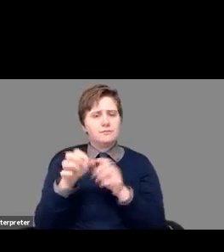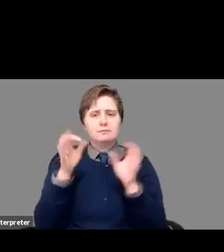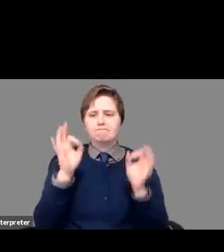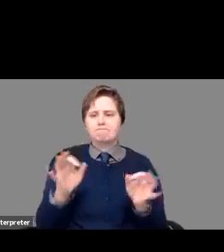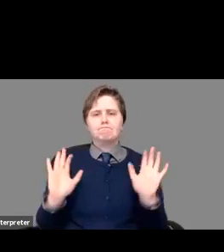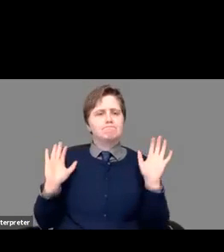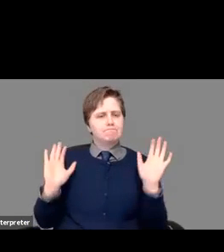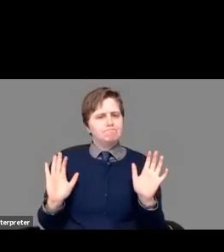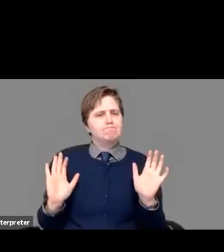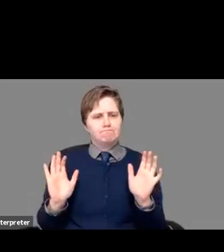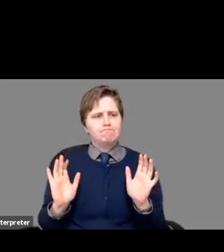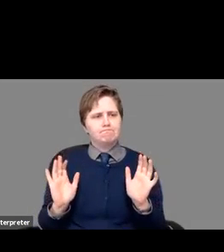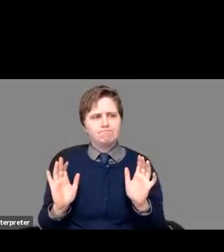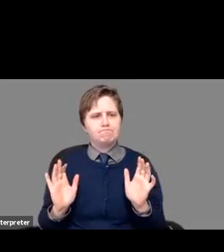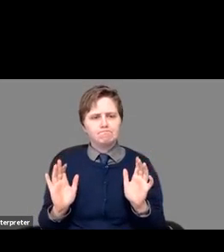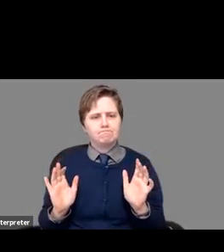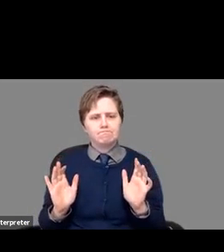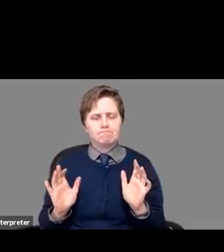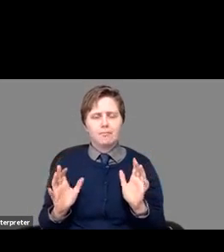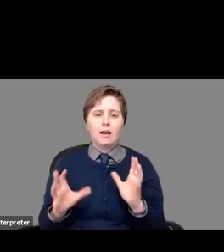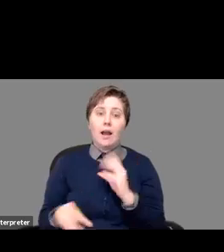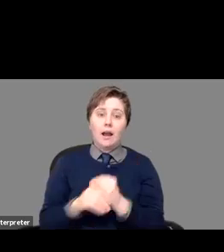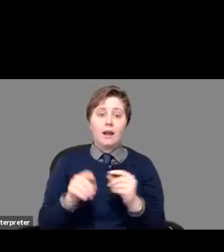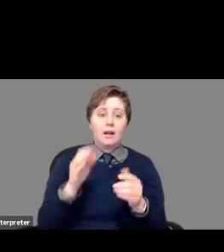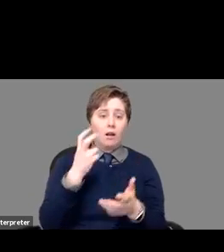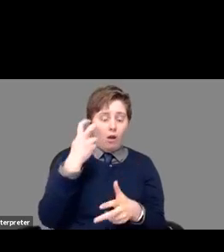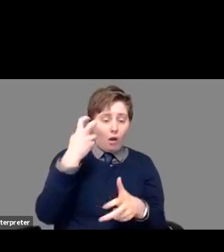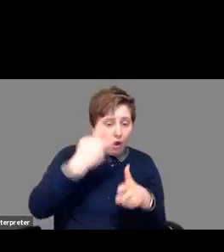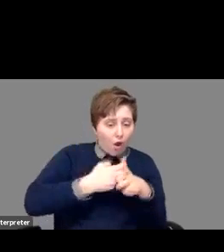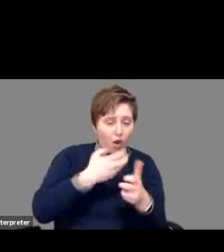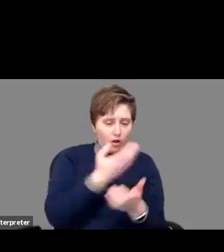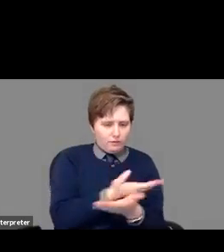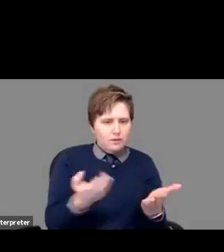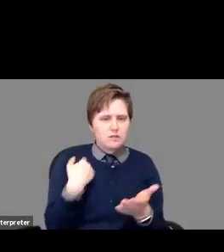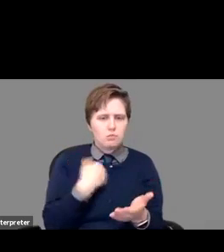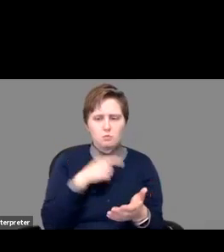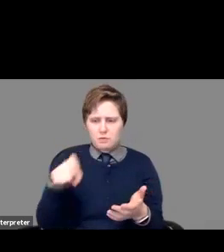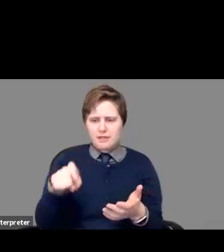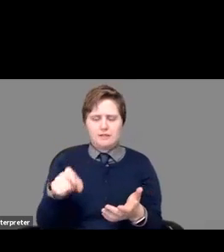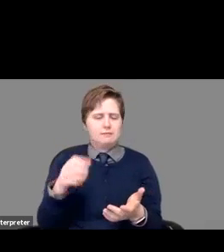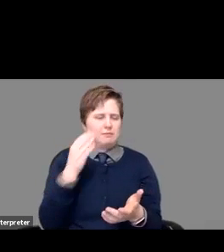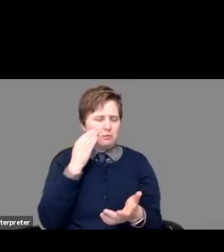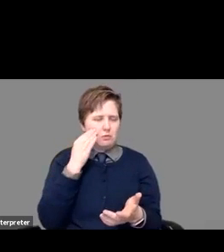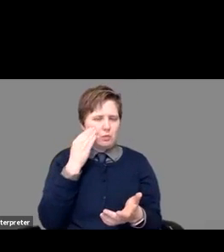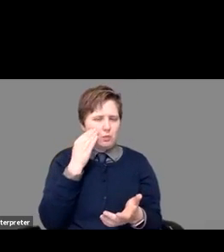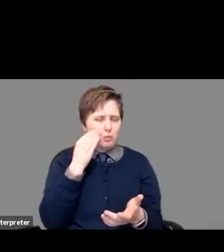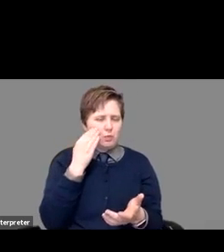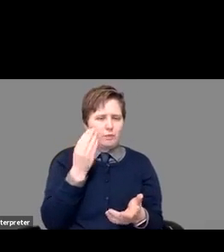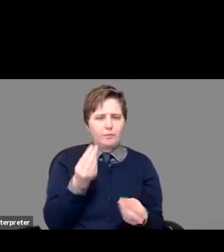going to add some of the hard good items that we were asking for,